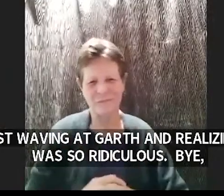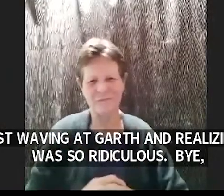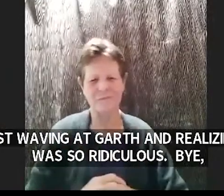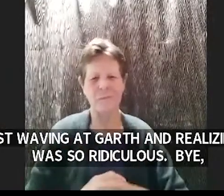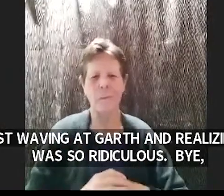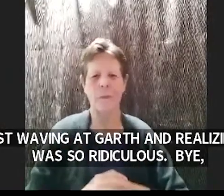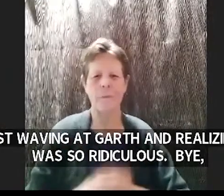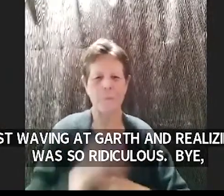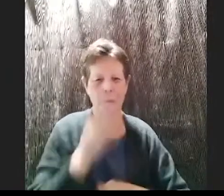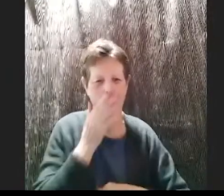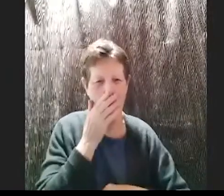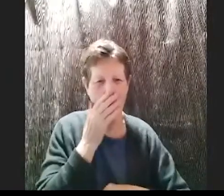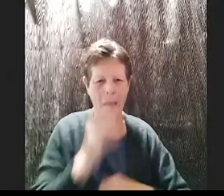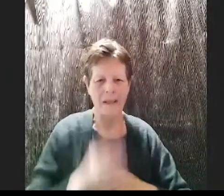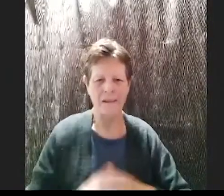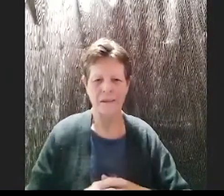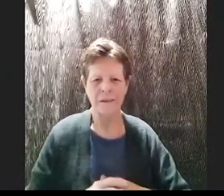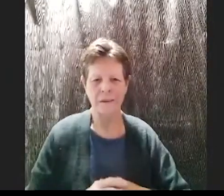um